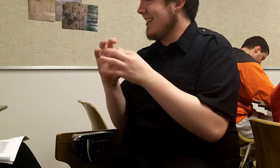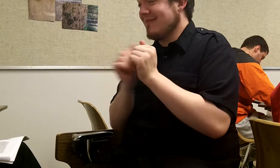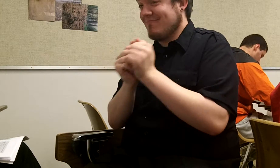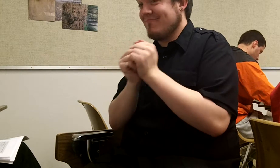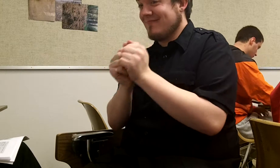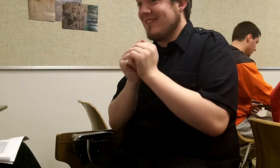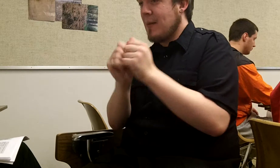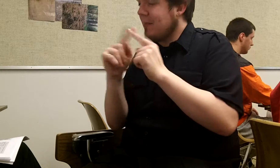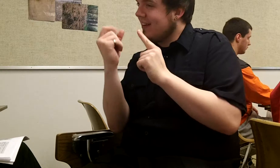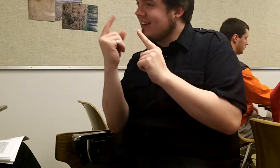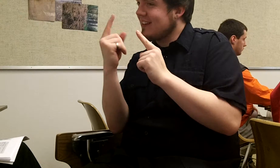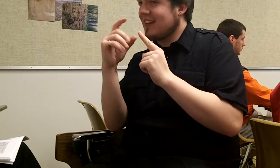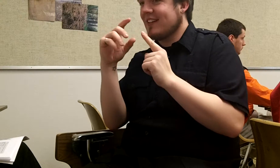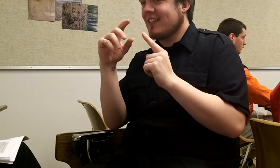gets degraded.